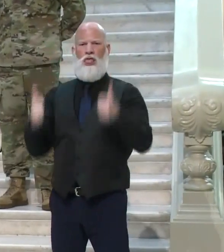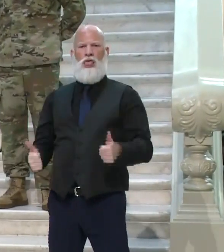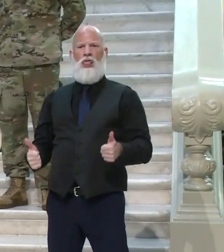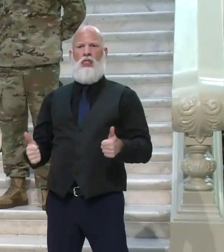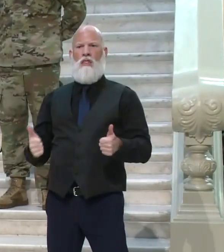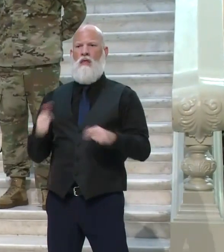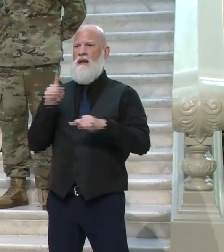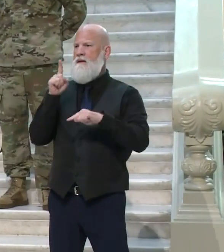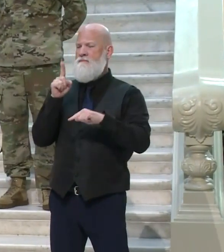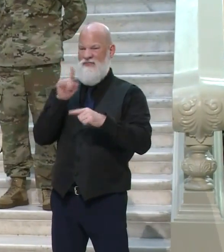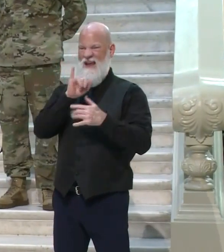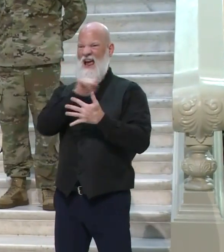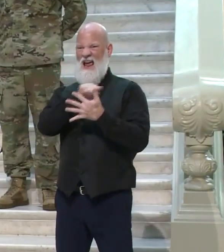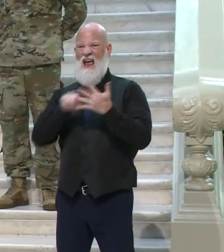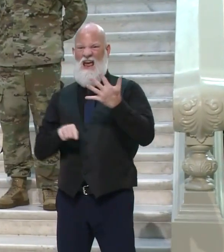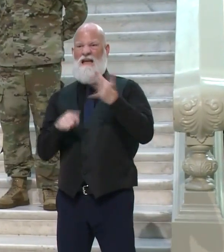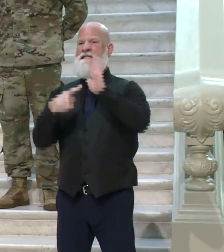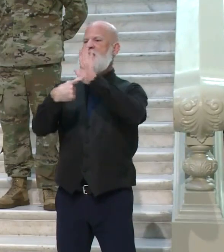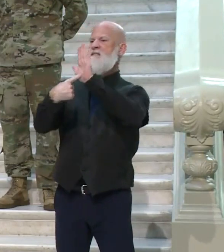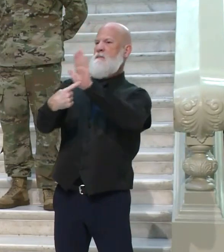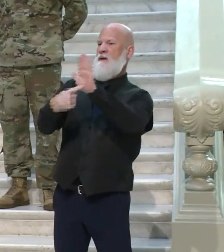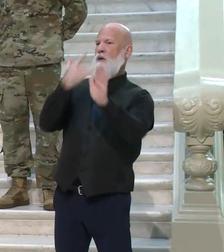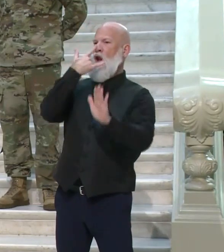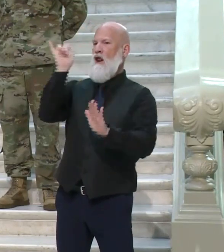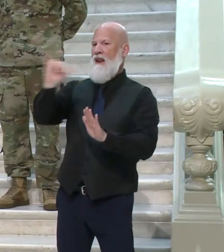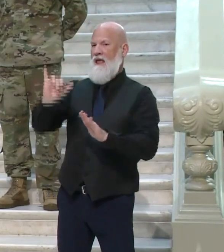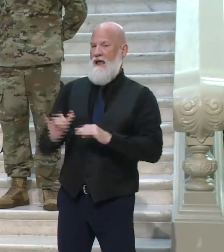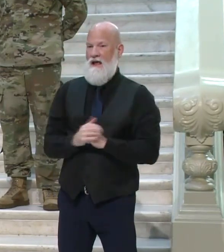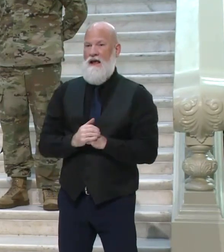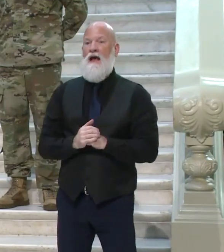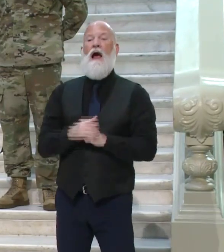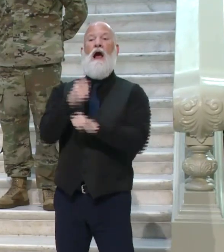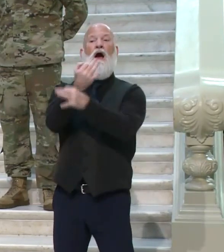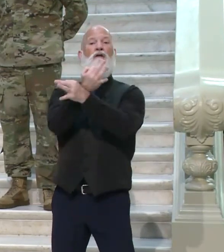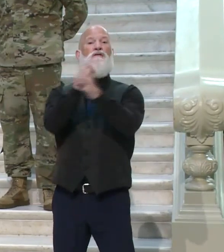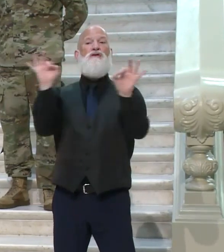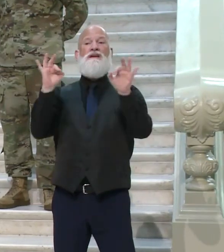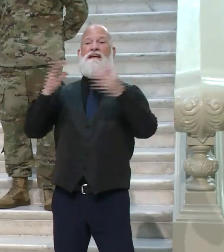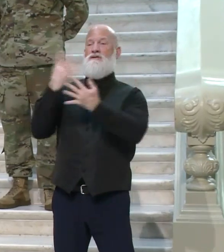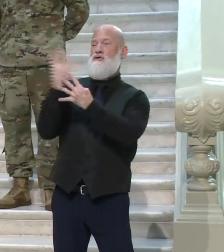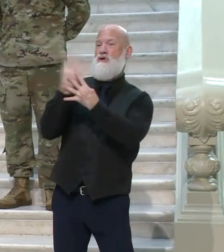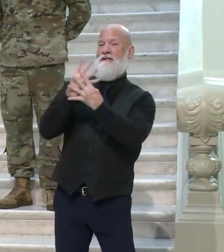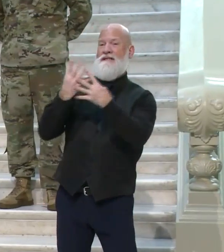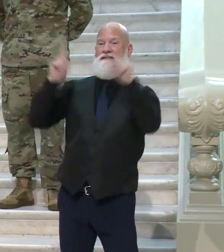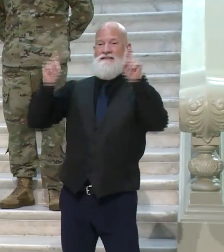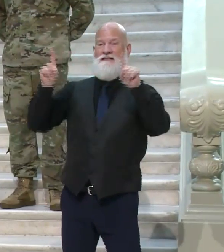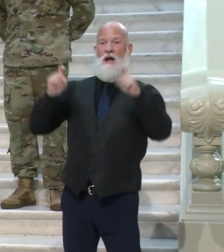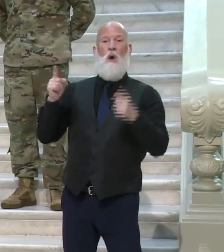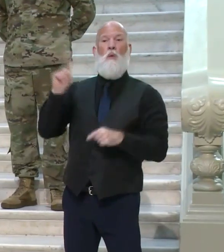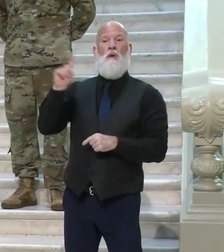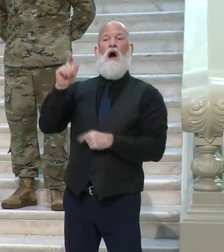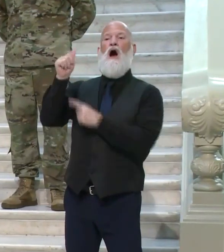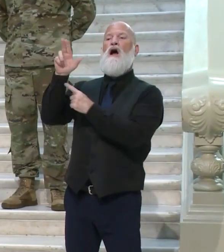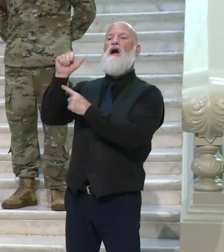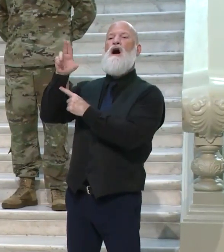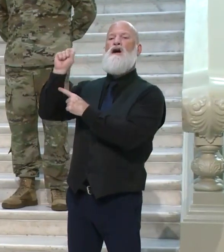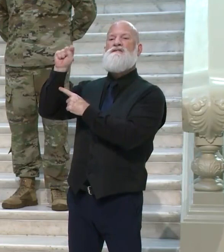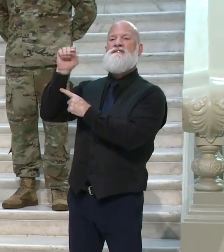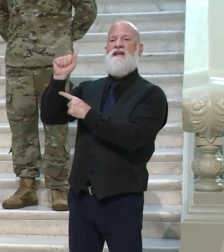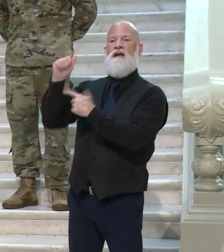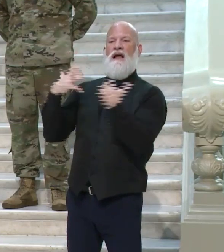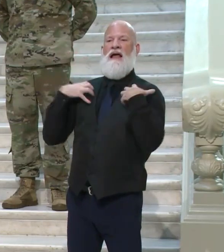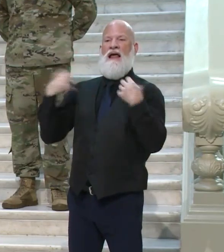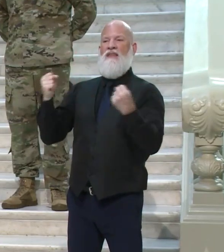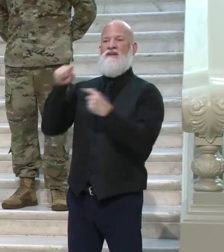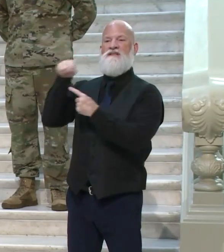University Health System, a doctor there, please visit augustahealth.org or download the AU